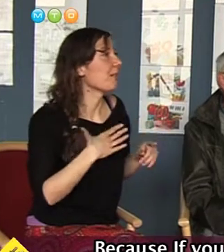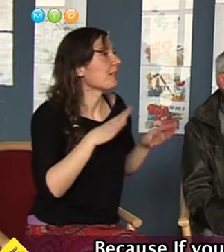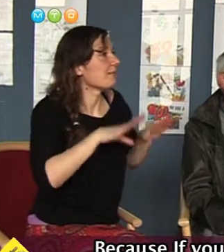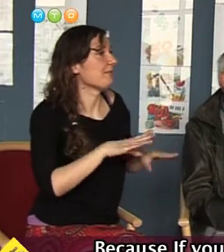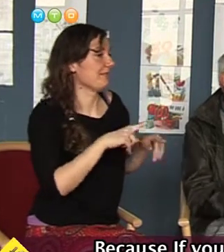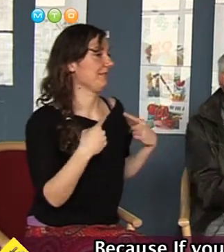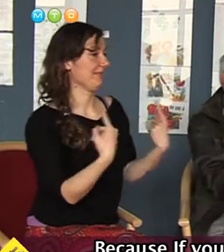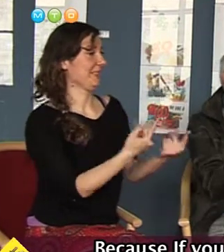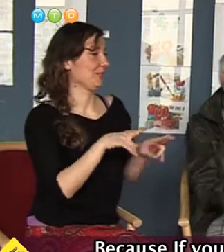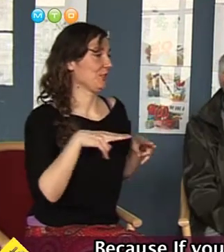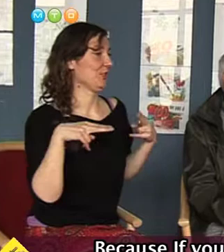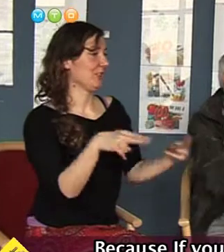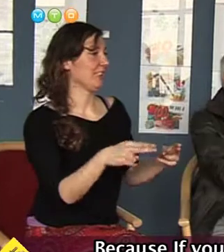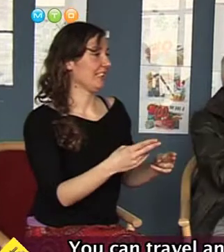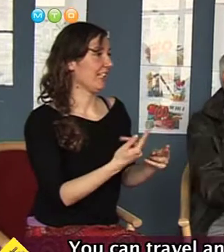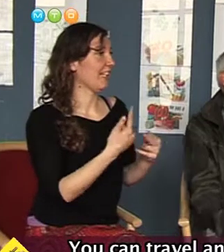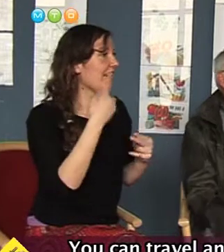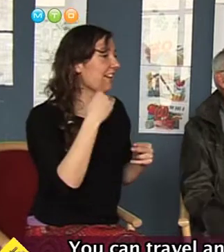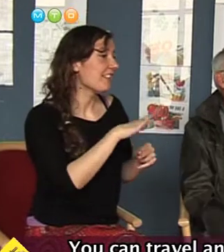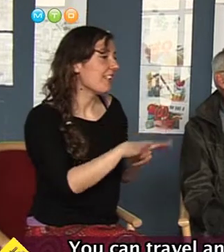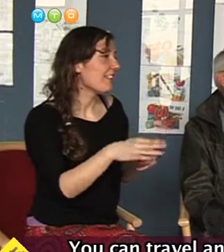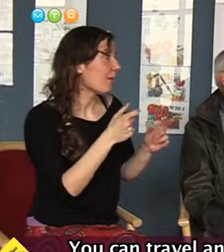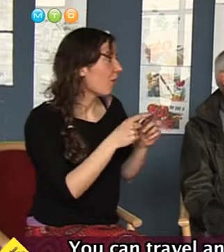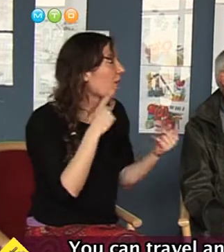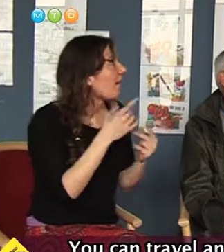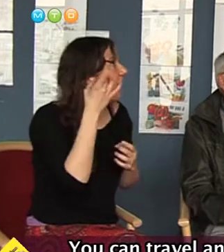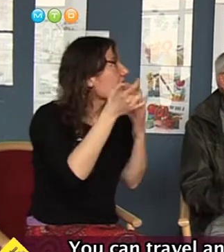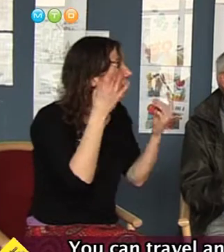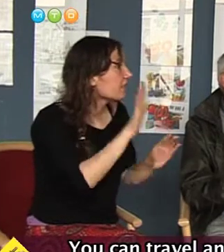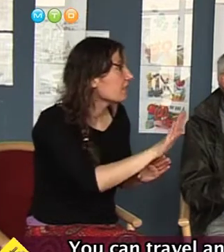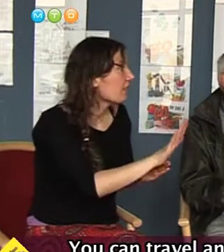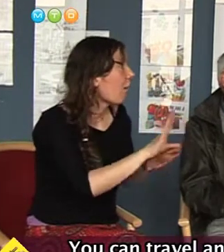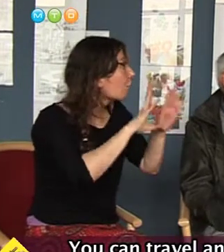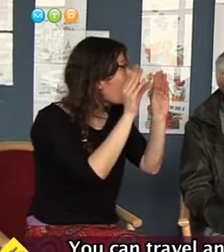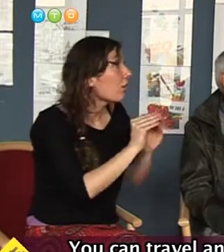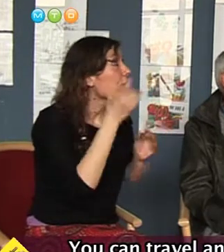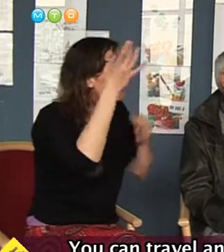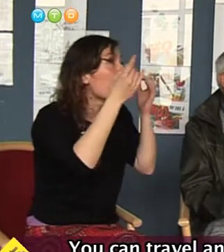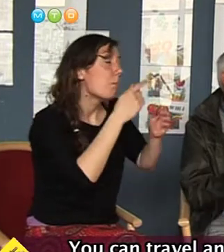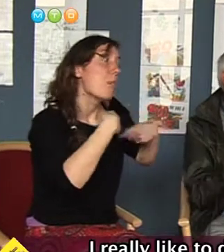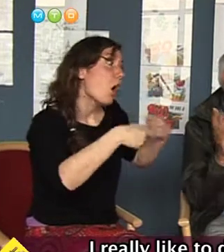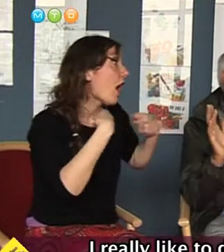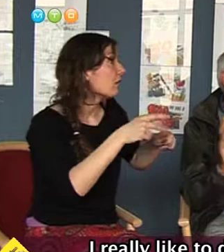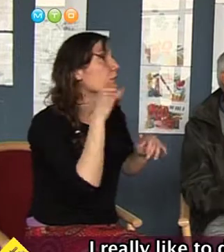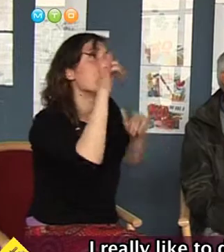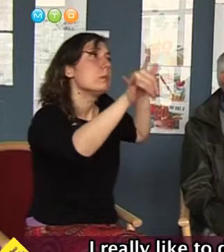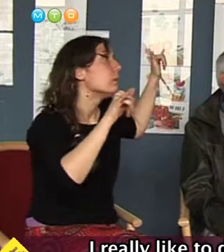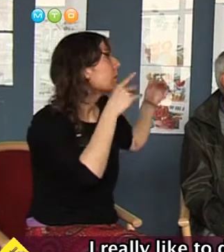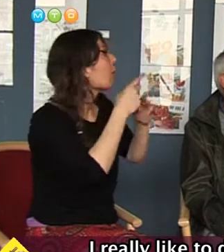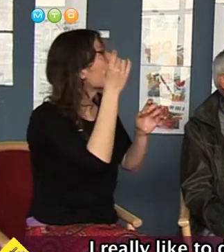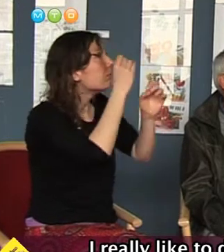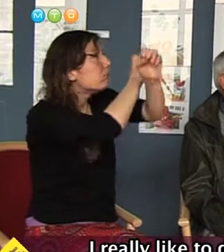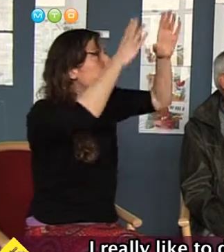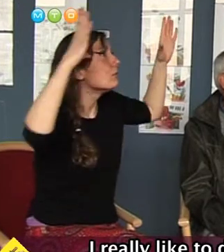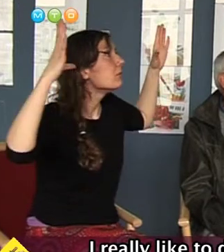child, you can do anything. You can travel anywhere. Because the child's imagination allows it the freedom to